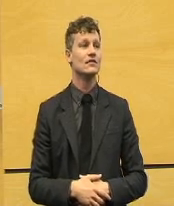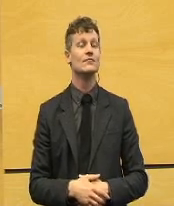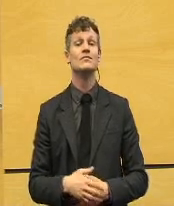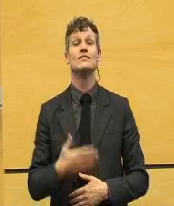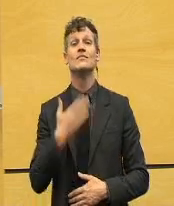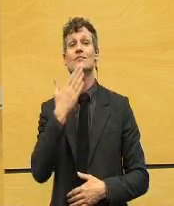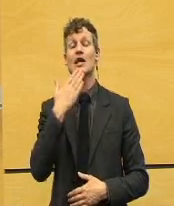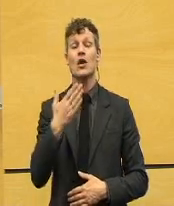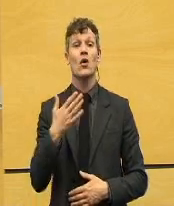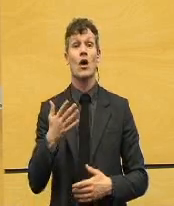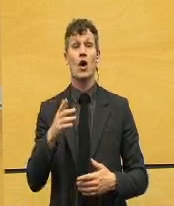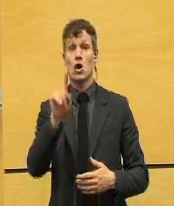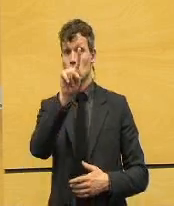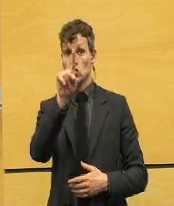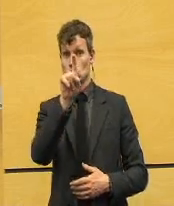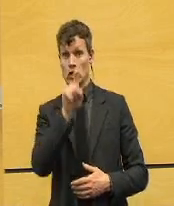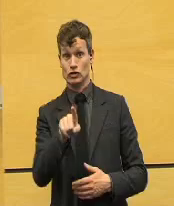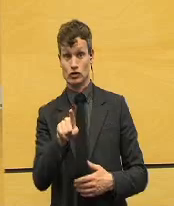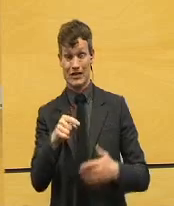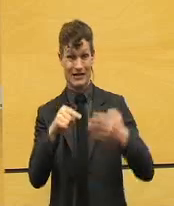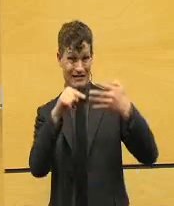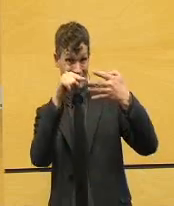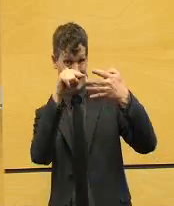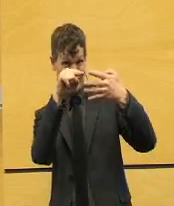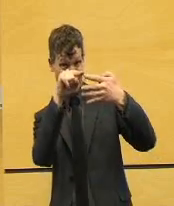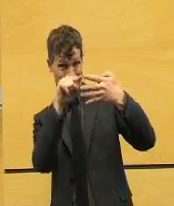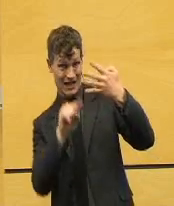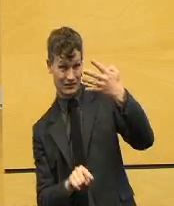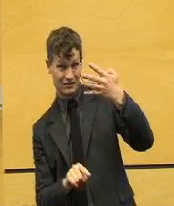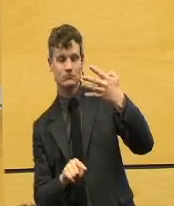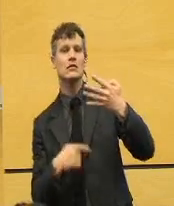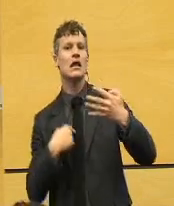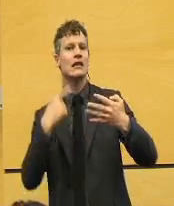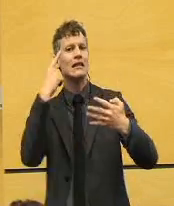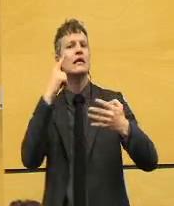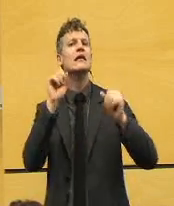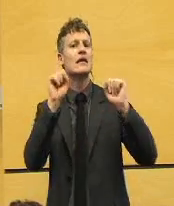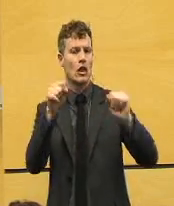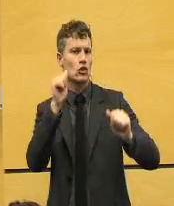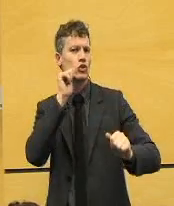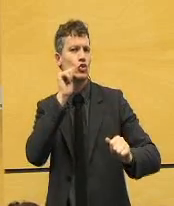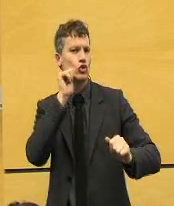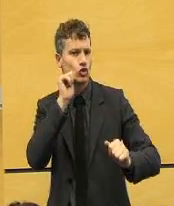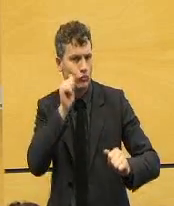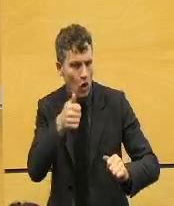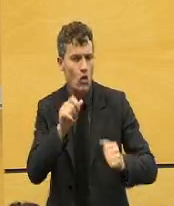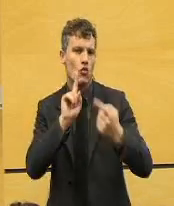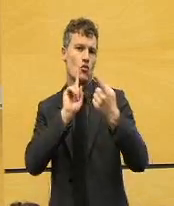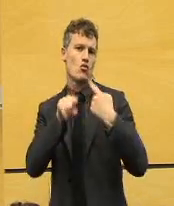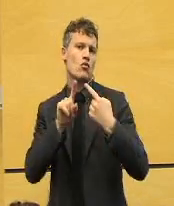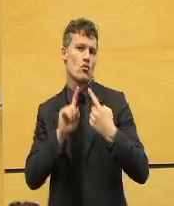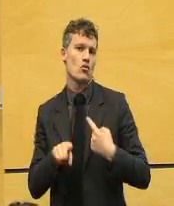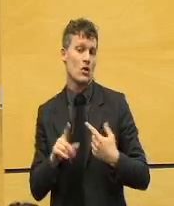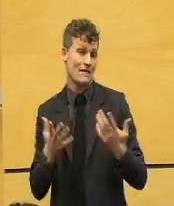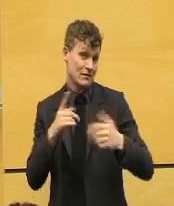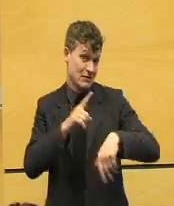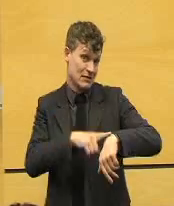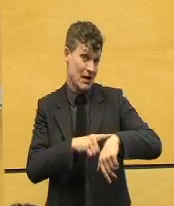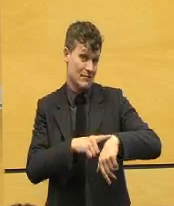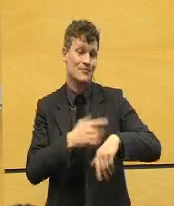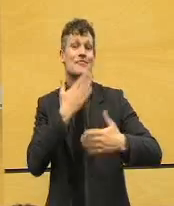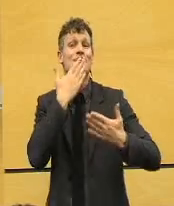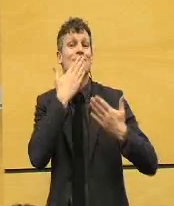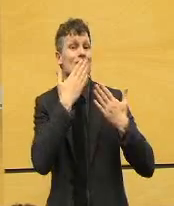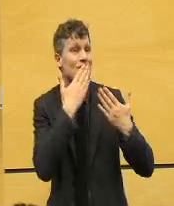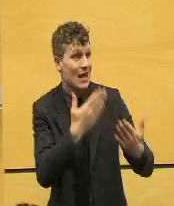remaining questions, Madam Chair, we will try to answer tomorrow if the time allows. Thank you, Madam Chair. I